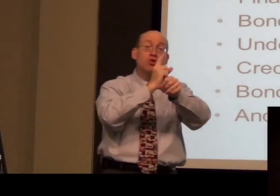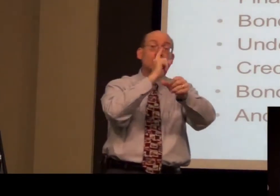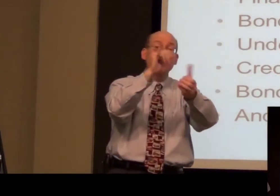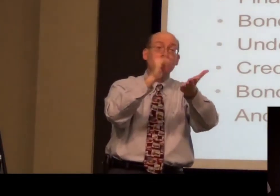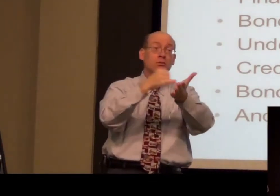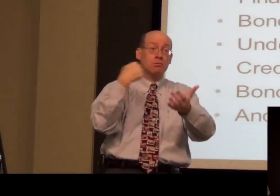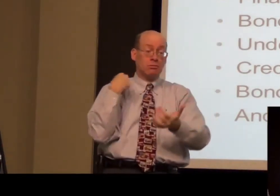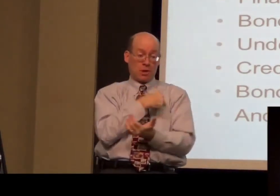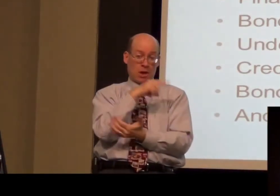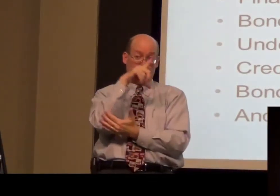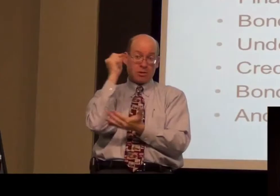advisor.